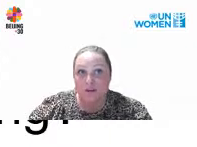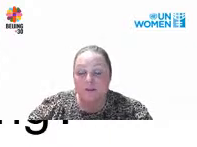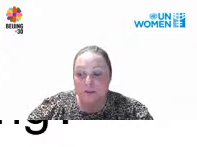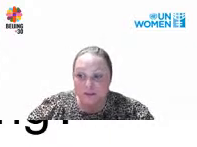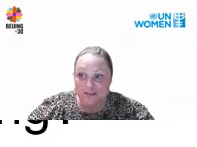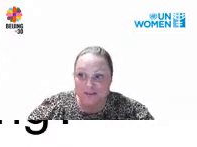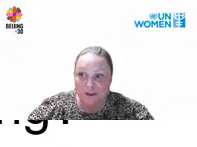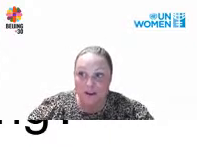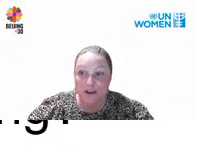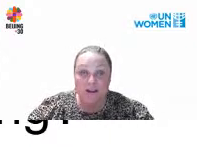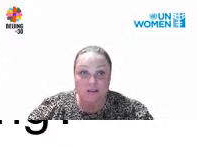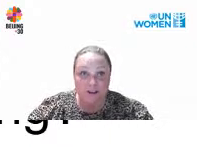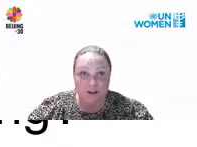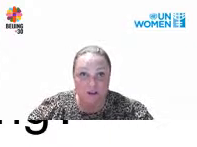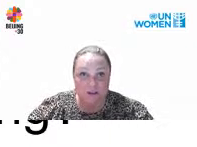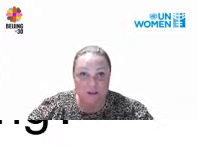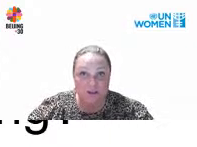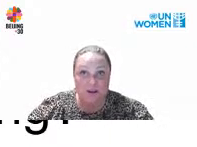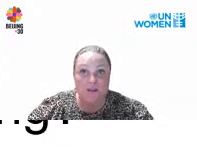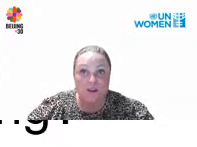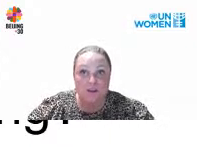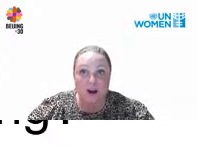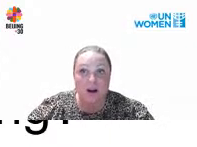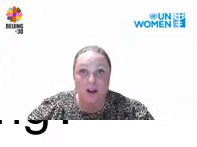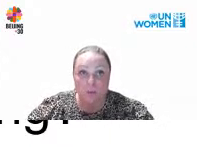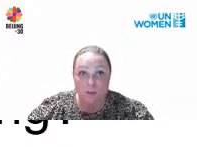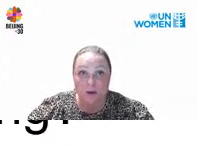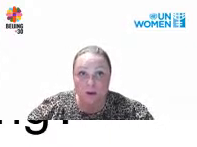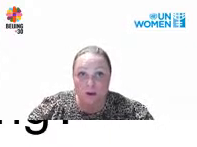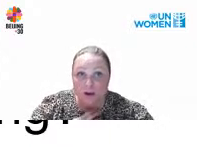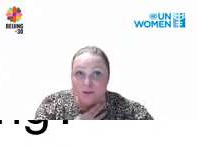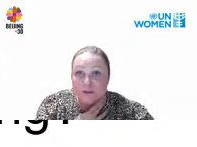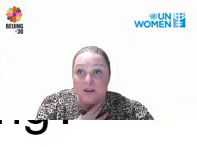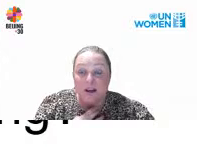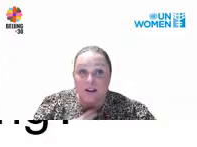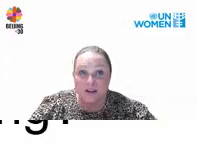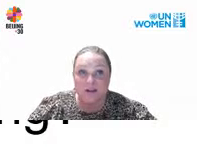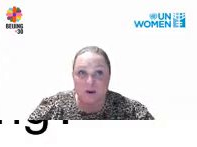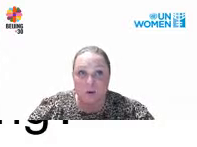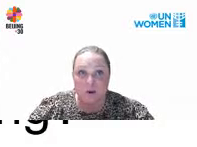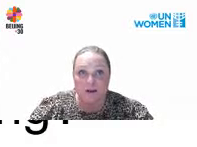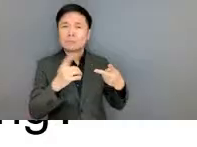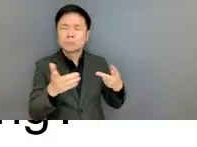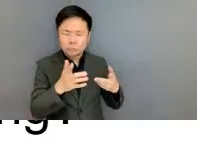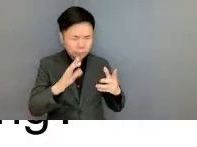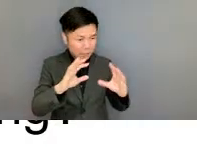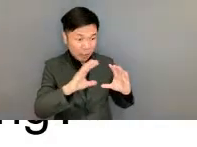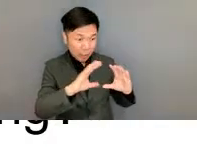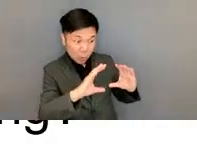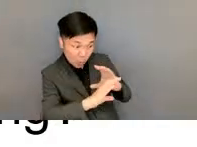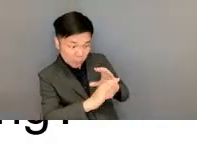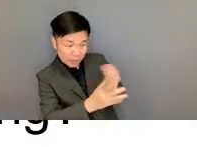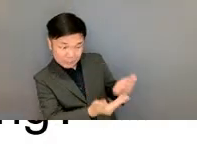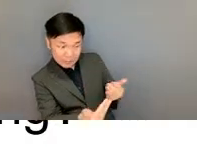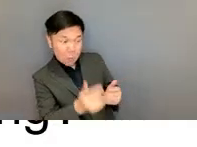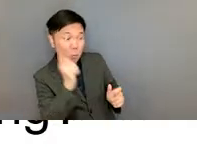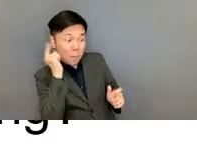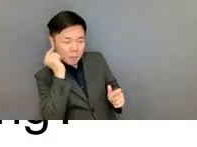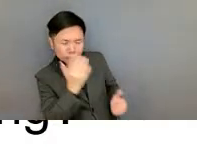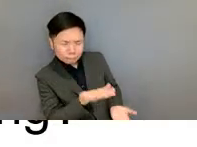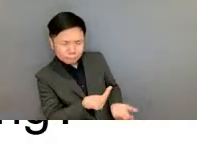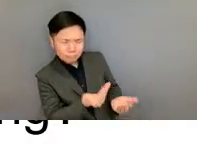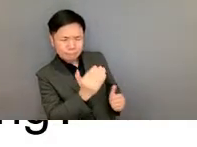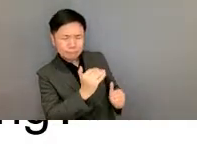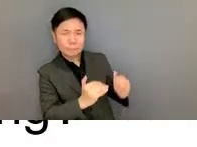have specific interventions that target women and girls and gender equality. So we need both of